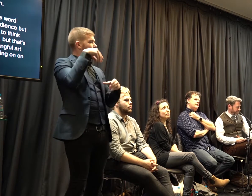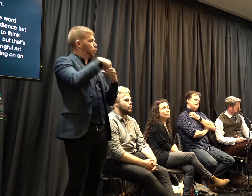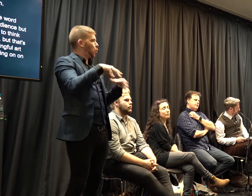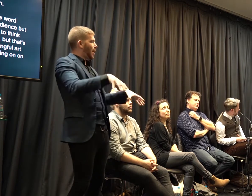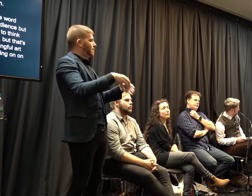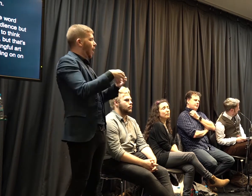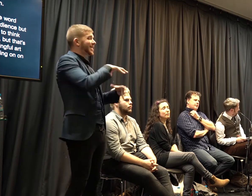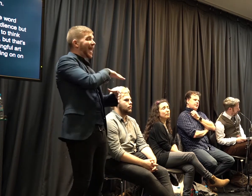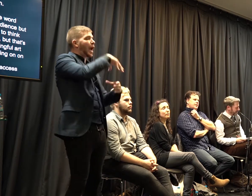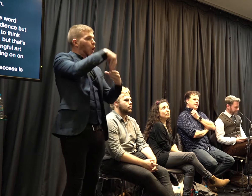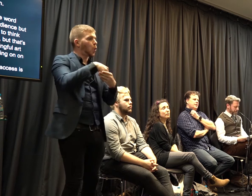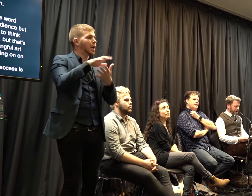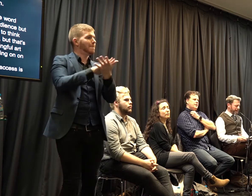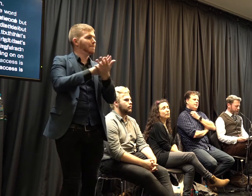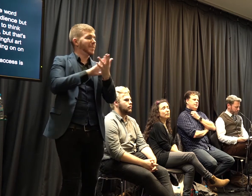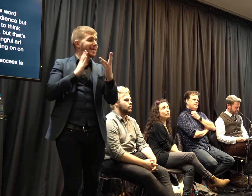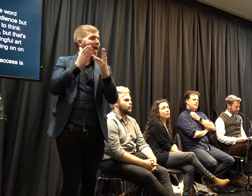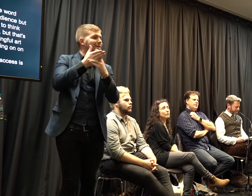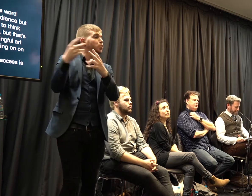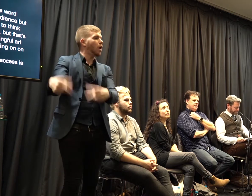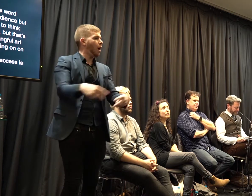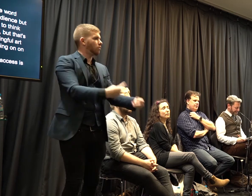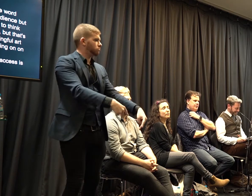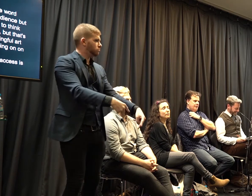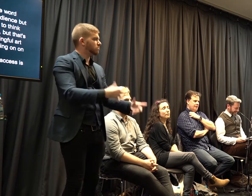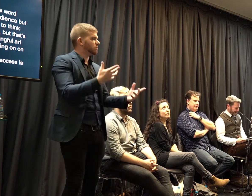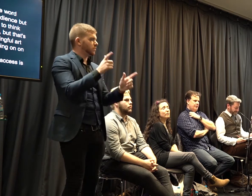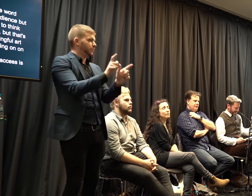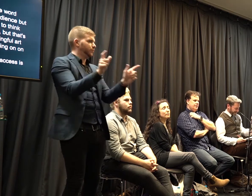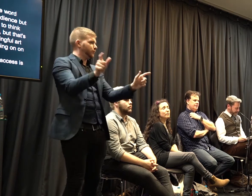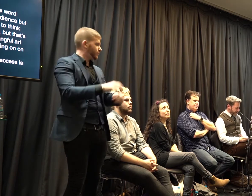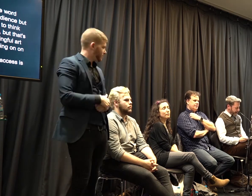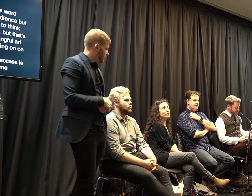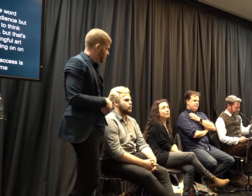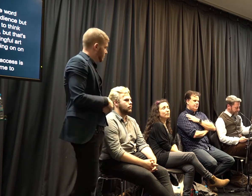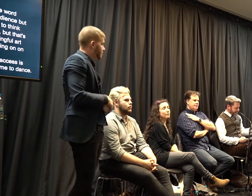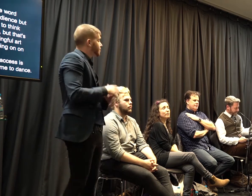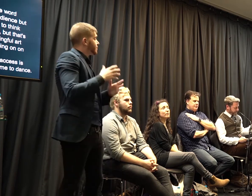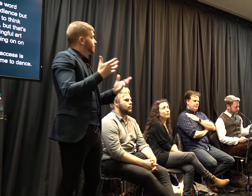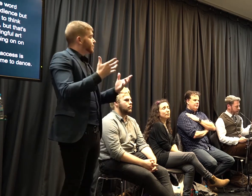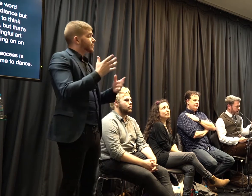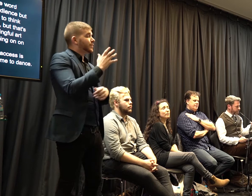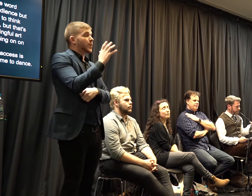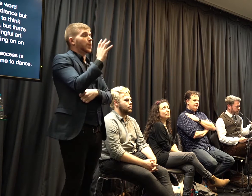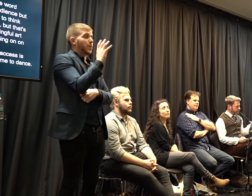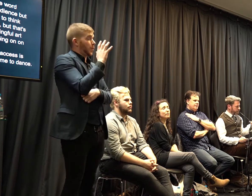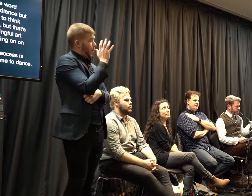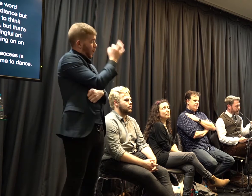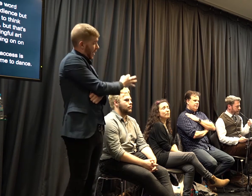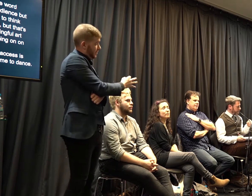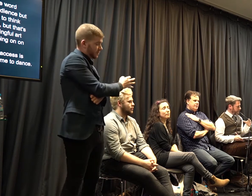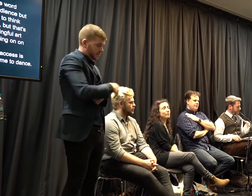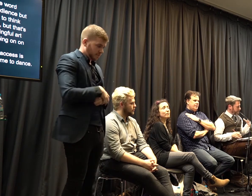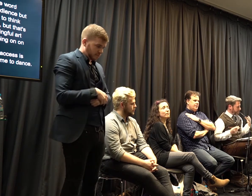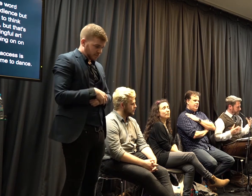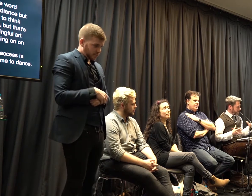is inviting me to dance, which I liked. I like that a lot. Well done there. No, it was really good. But if I may ask you,